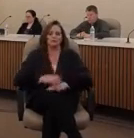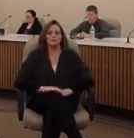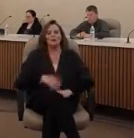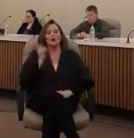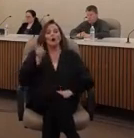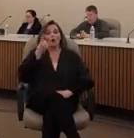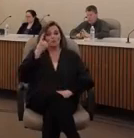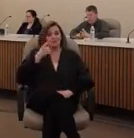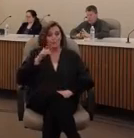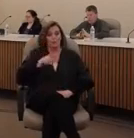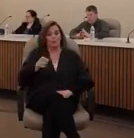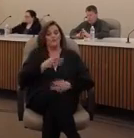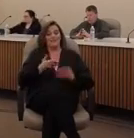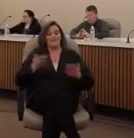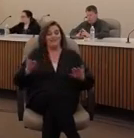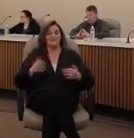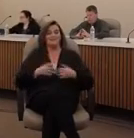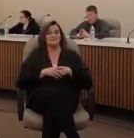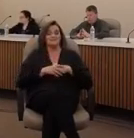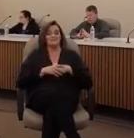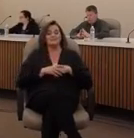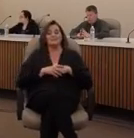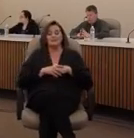the things in that is,